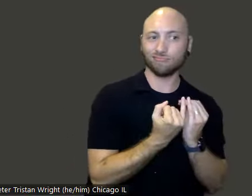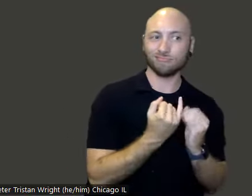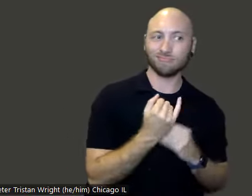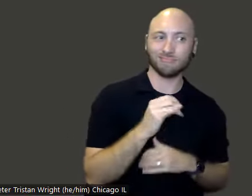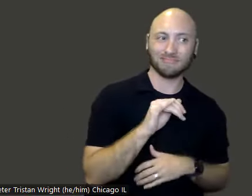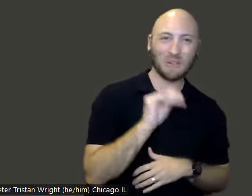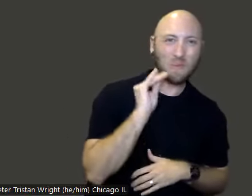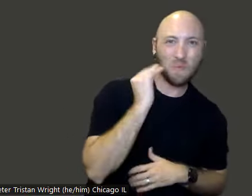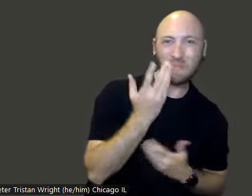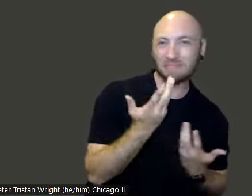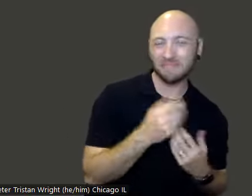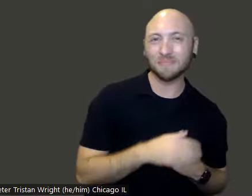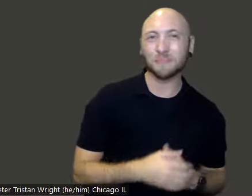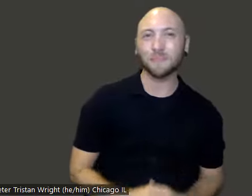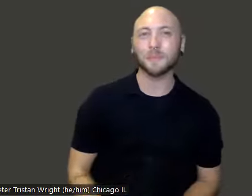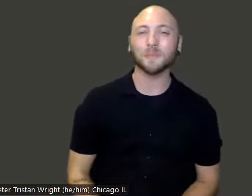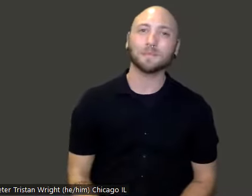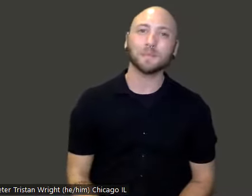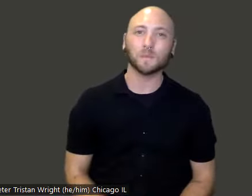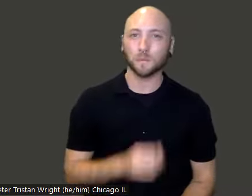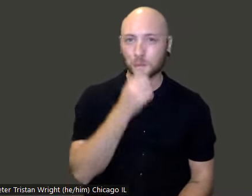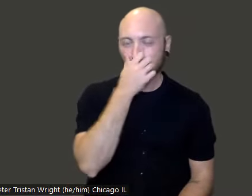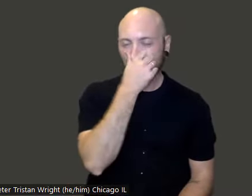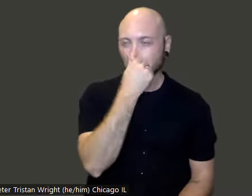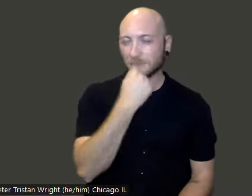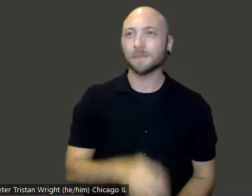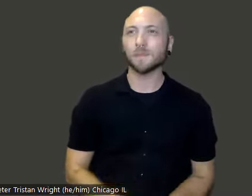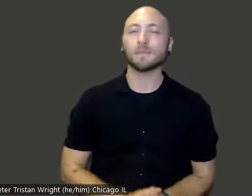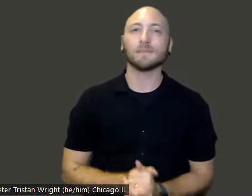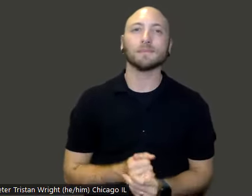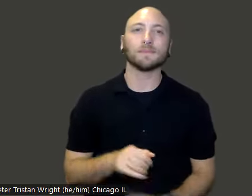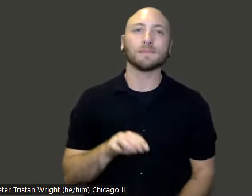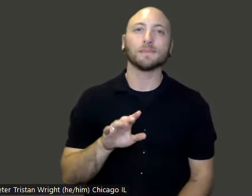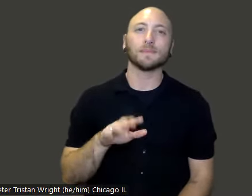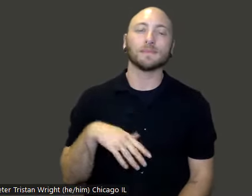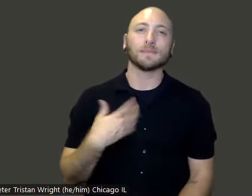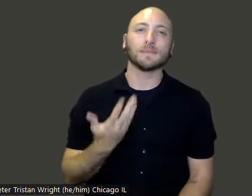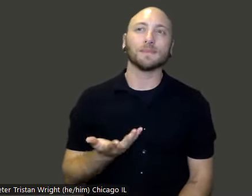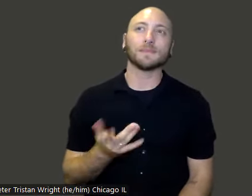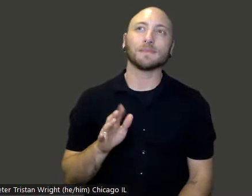yeah, I don't know. I just was.